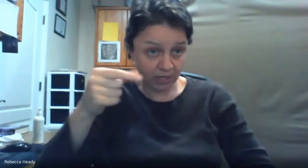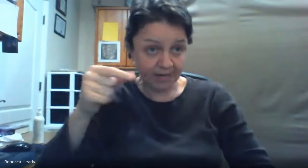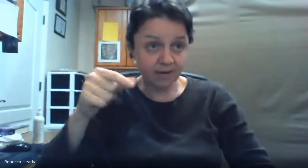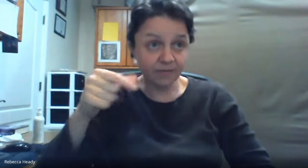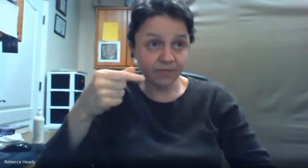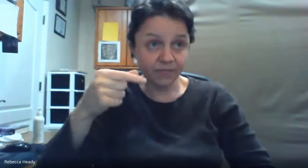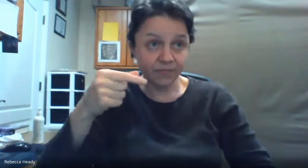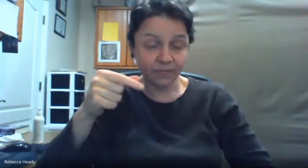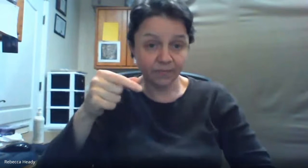green